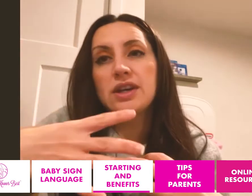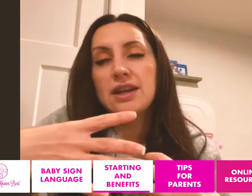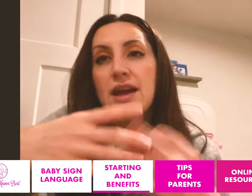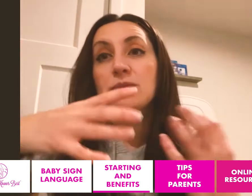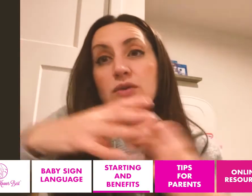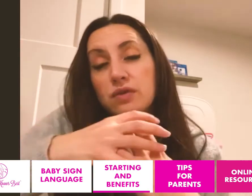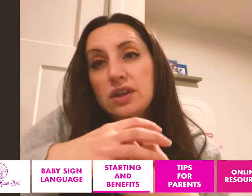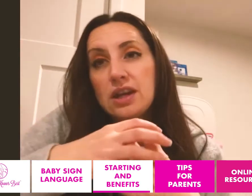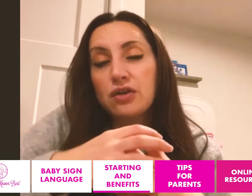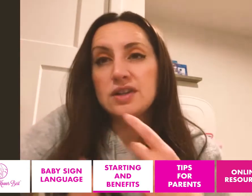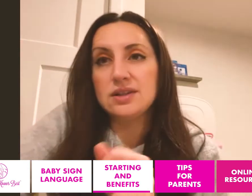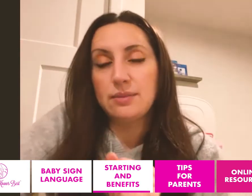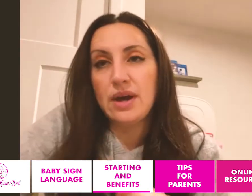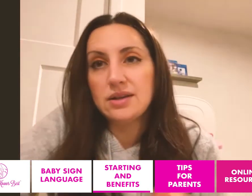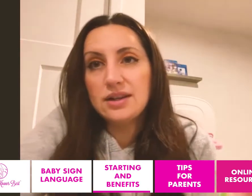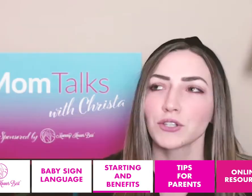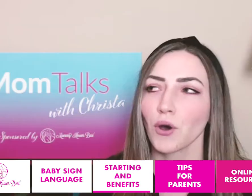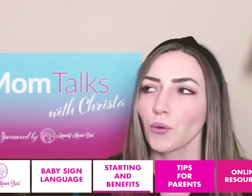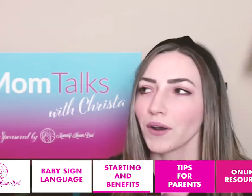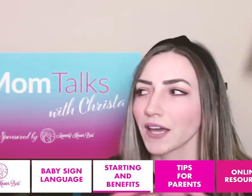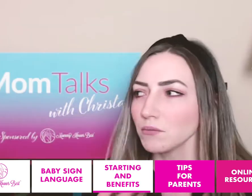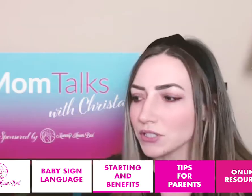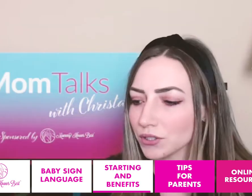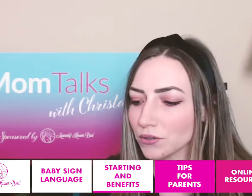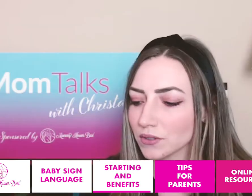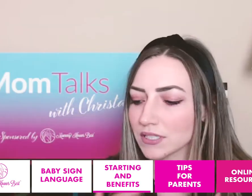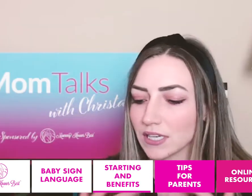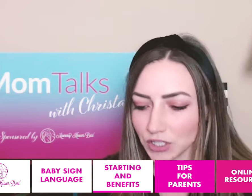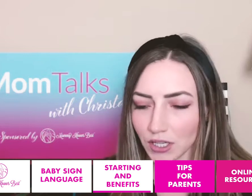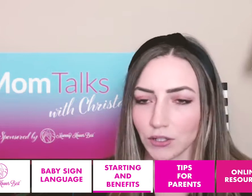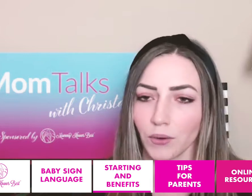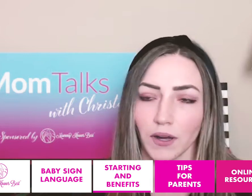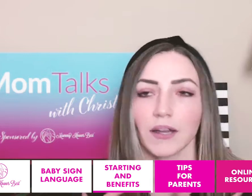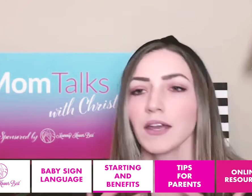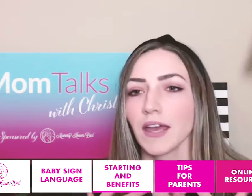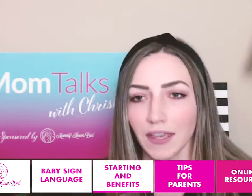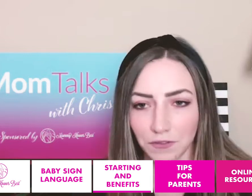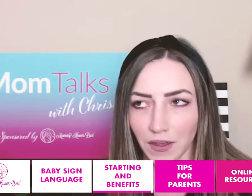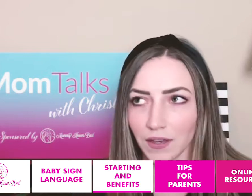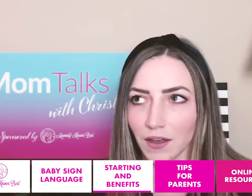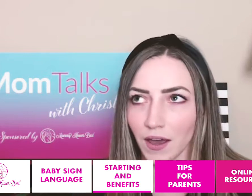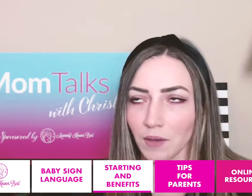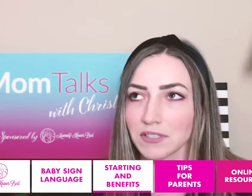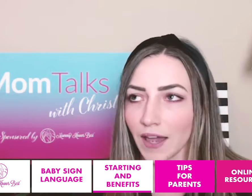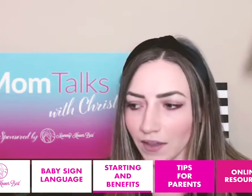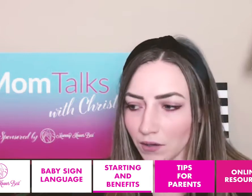at them. So it really increases the bond. So when it comes to teaching your infant sign